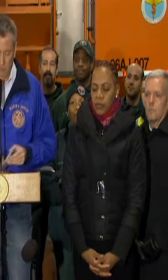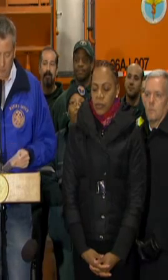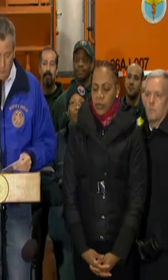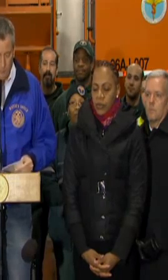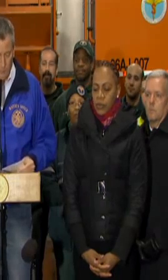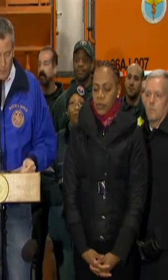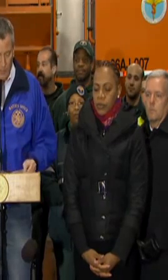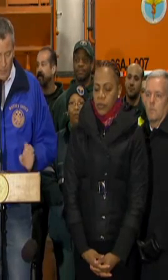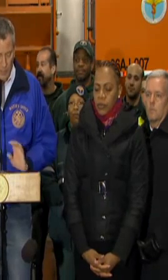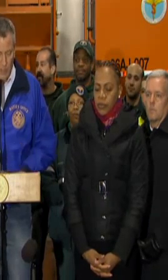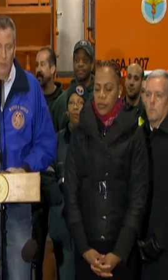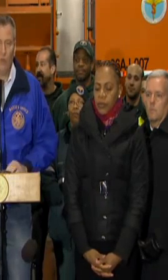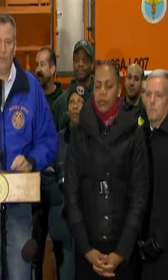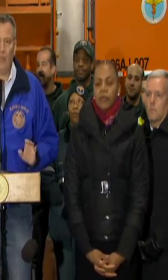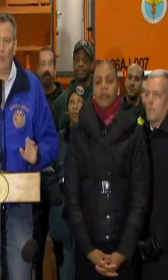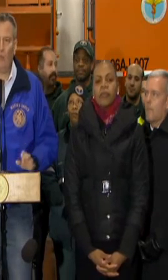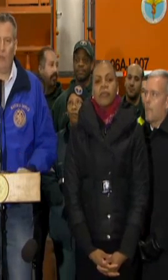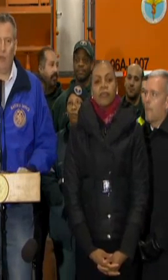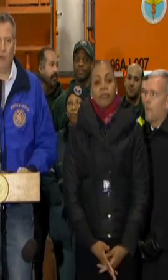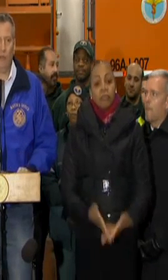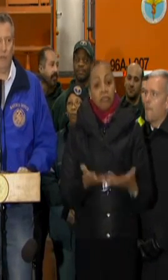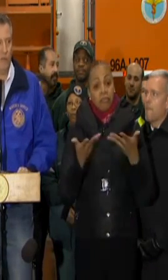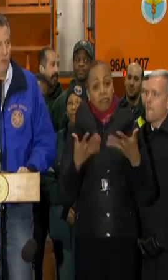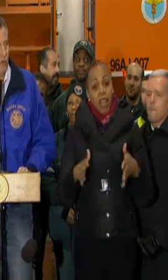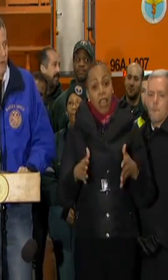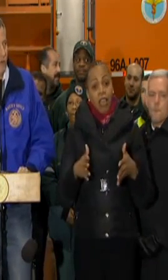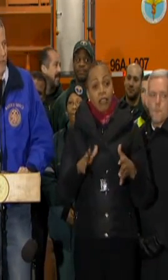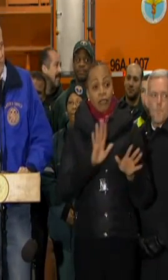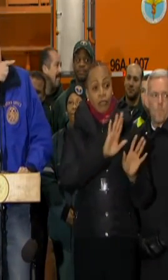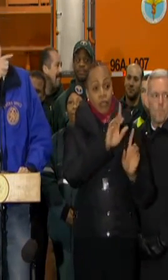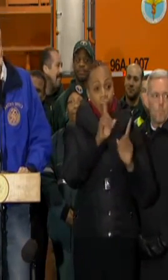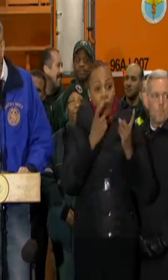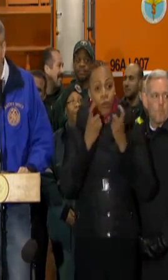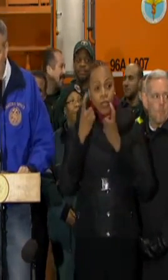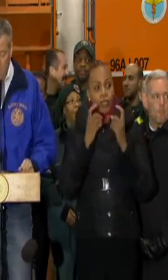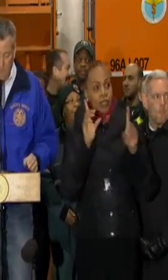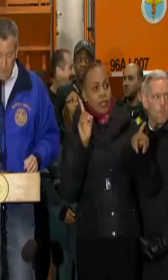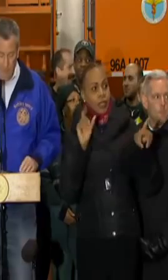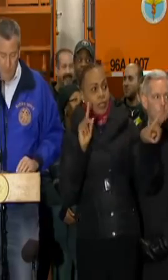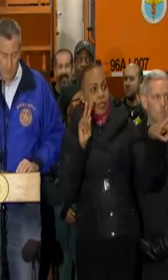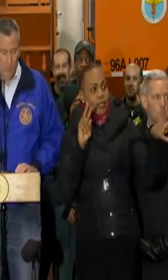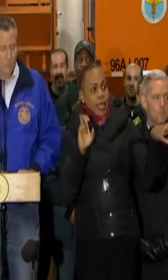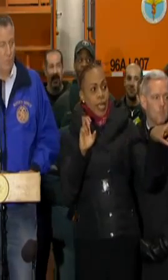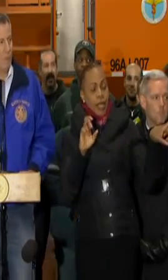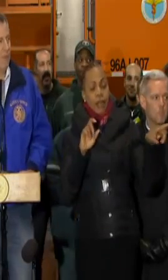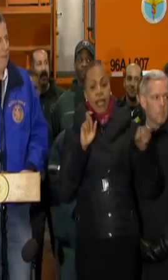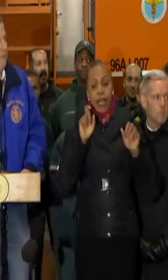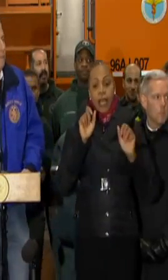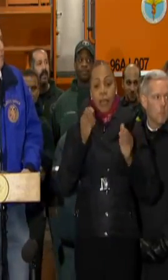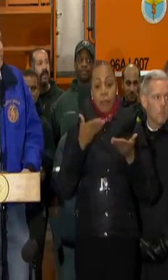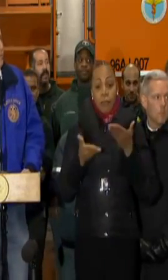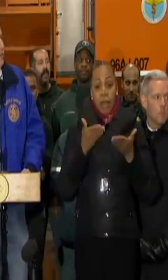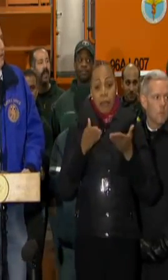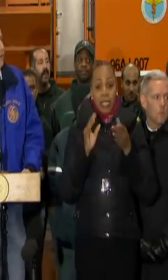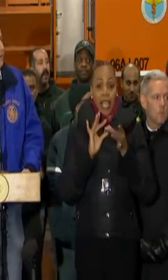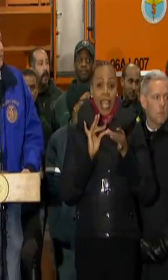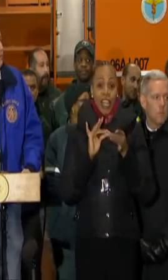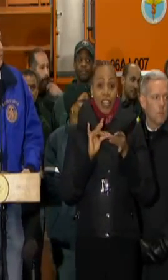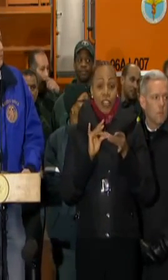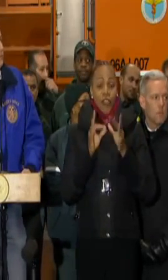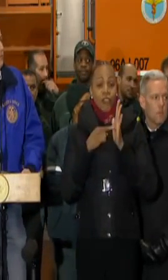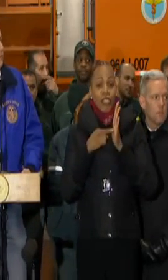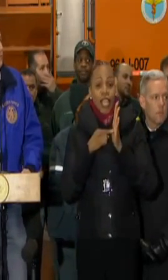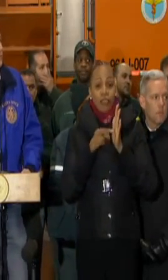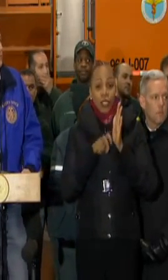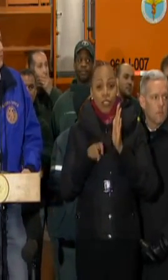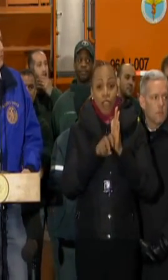mañana. With that, we welcome your questions. Dave. This may just be anecdotal, but for example, traveling